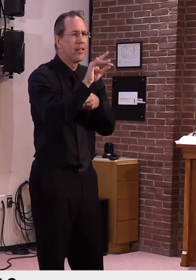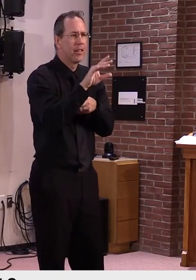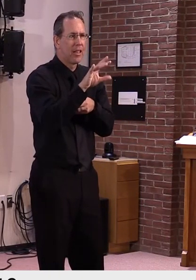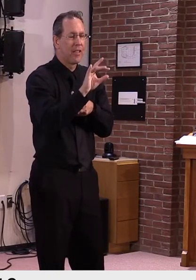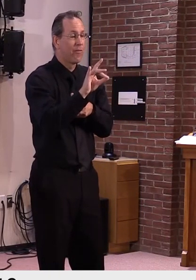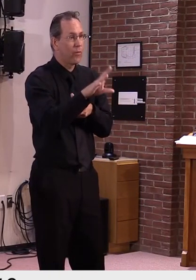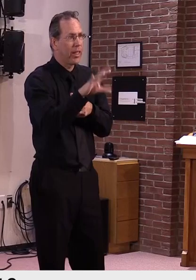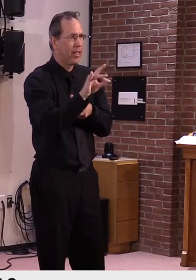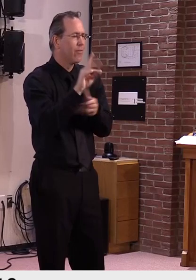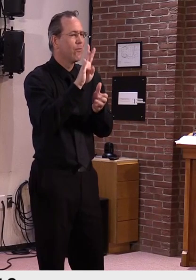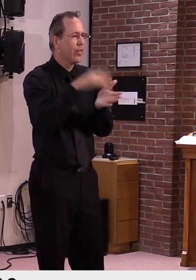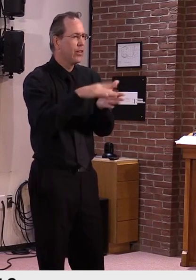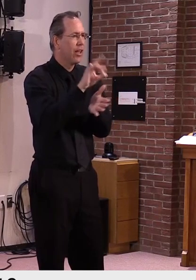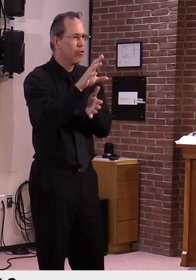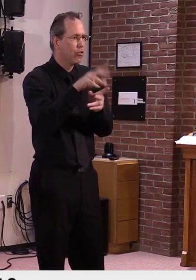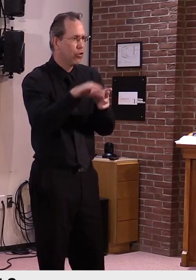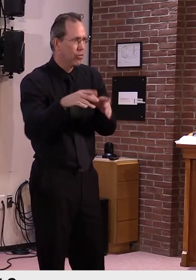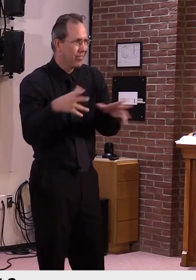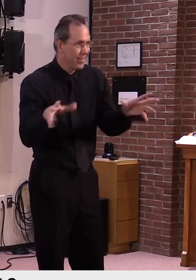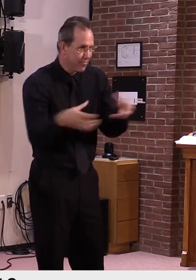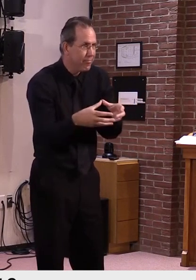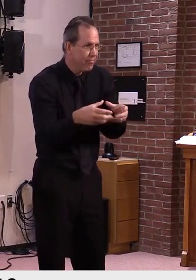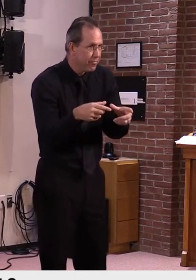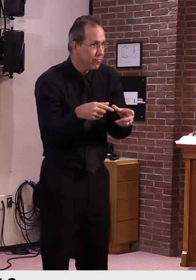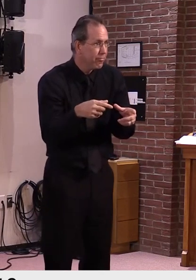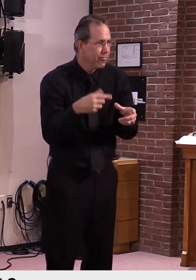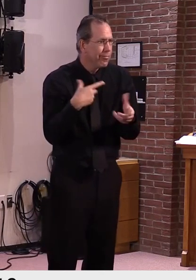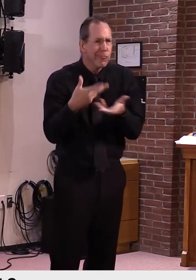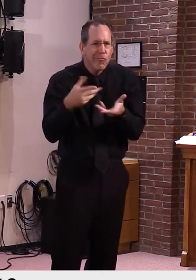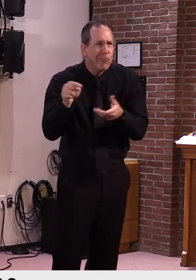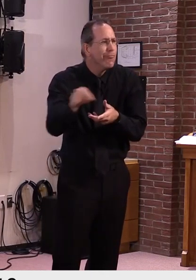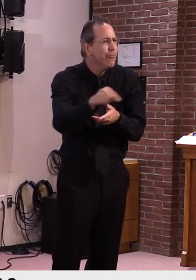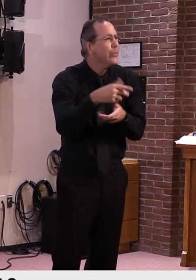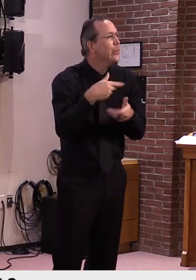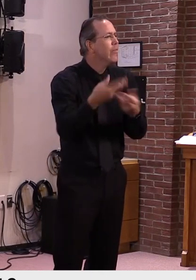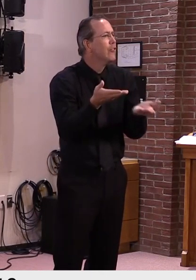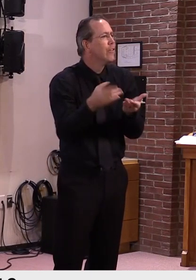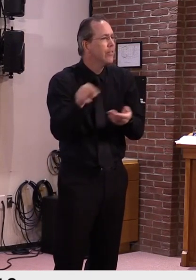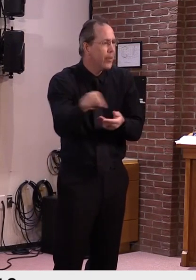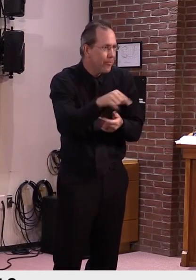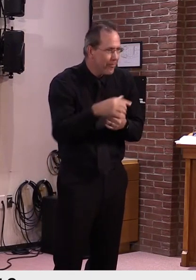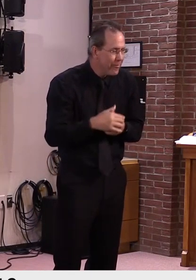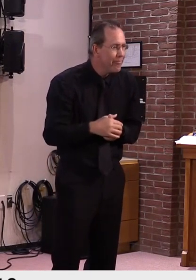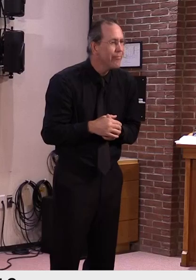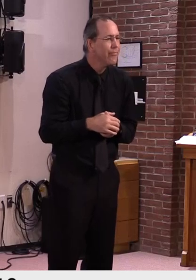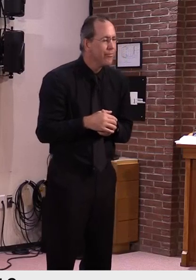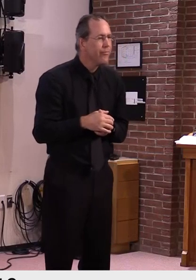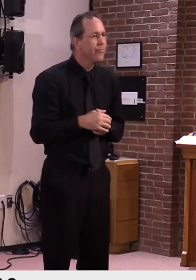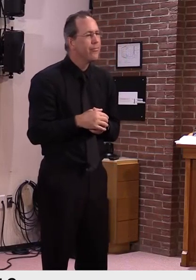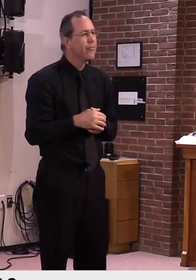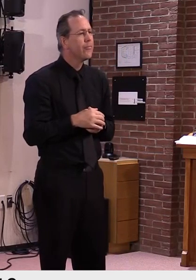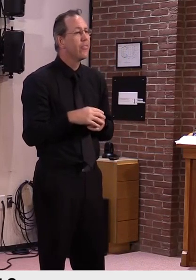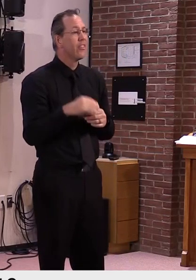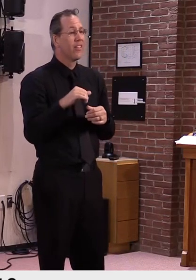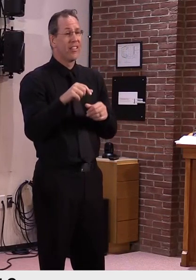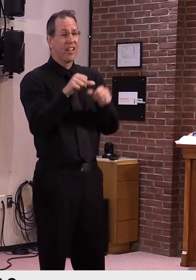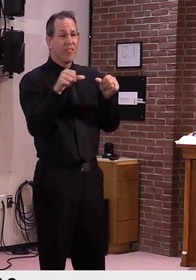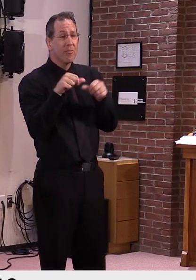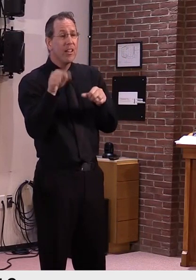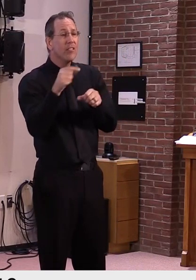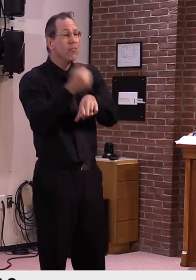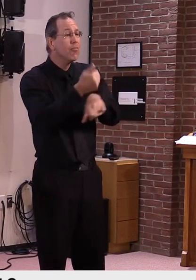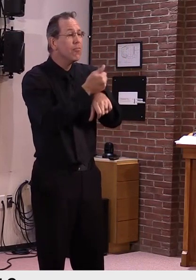more than 1 week. In terms of capacity, the sites currently available can